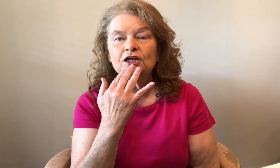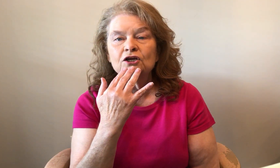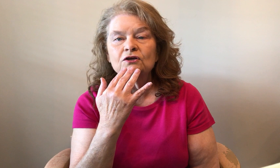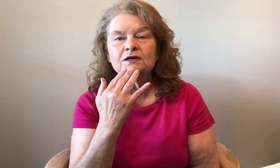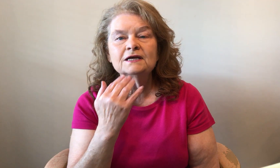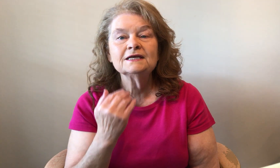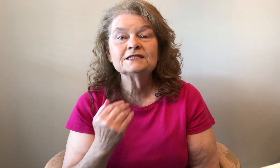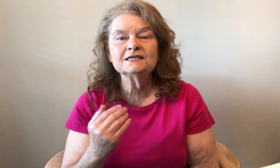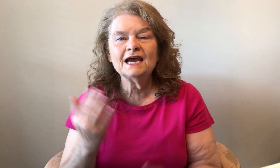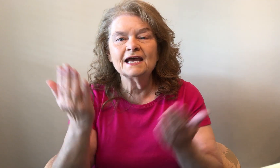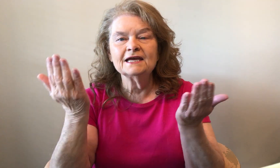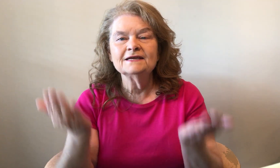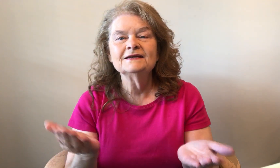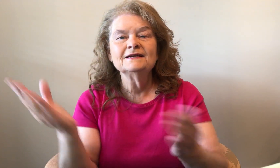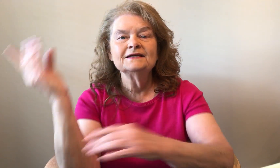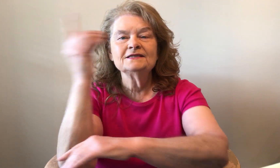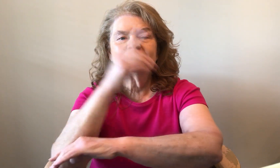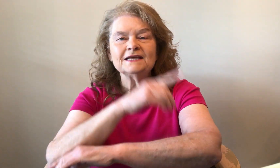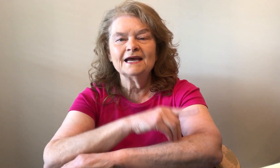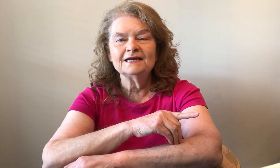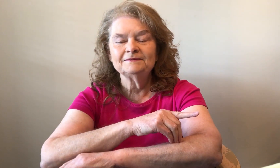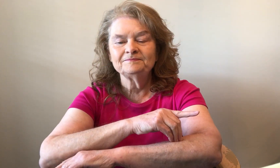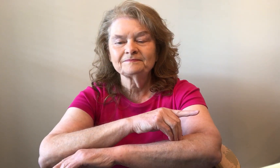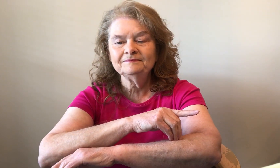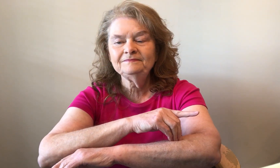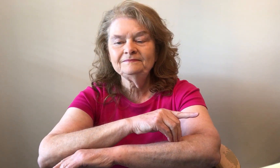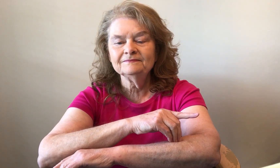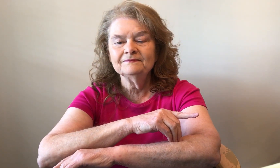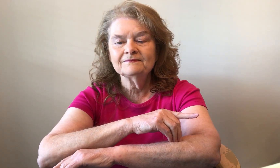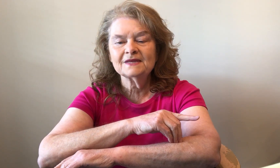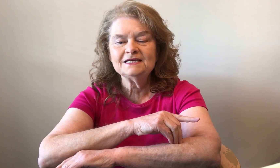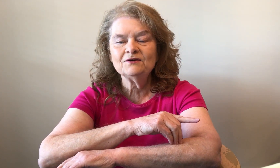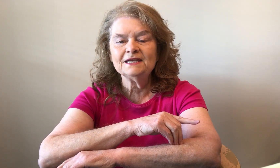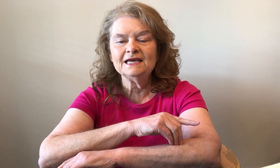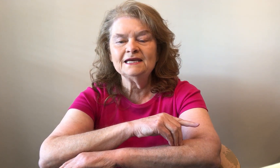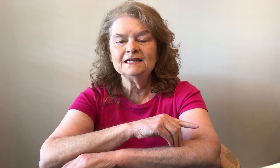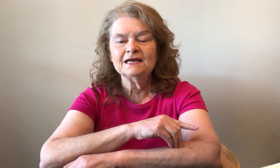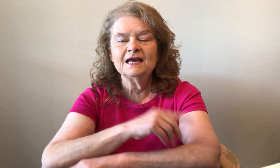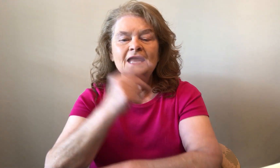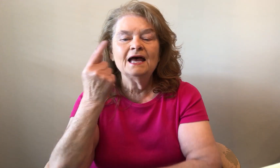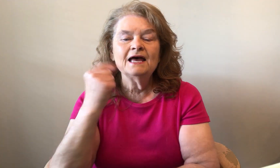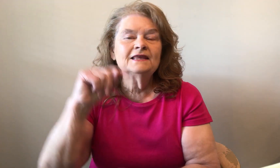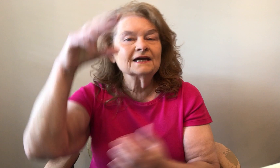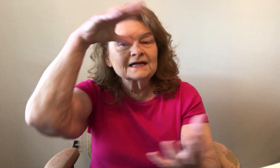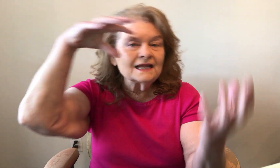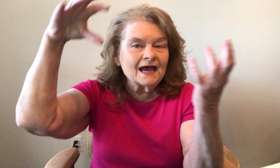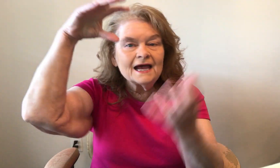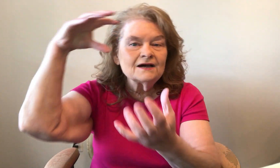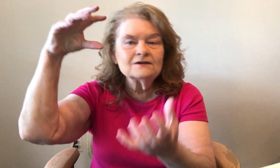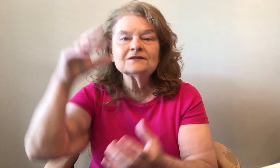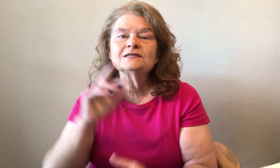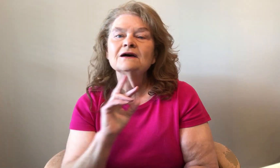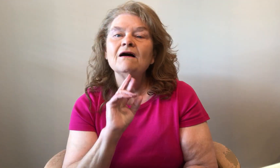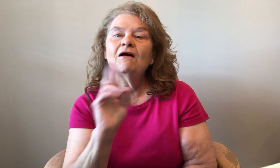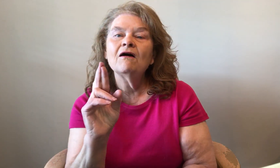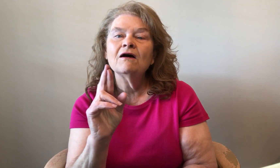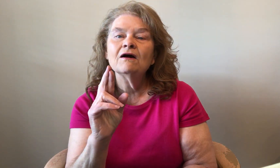Color today. Today. So again, the clouds are